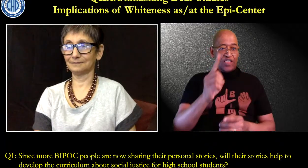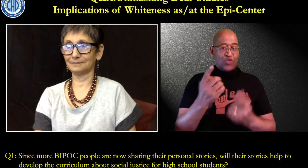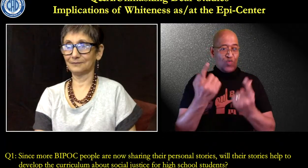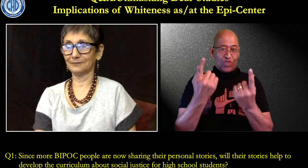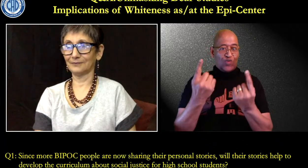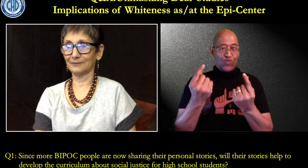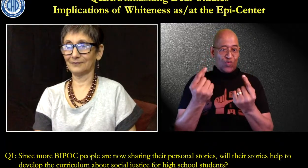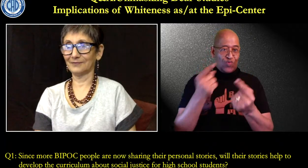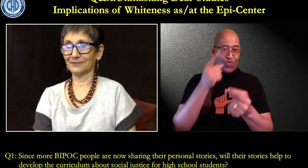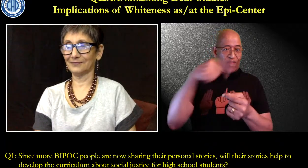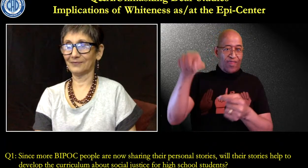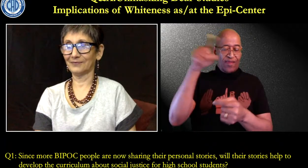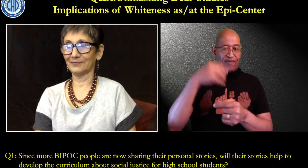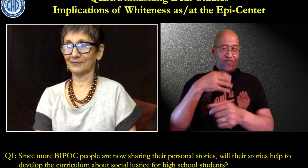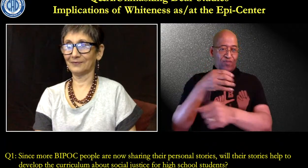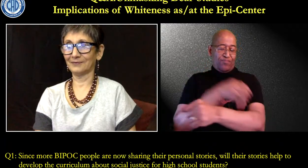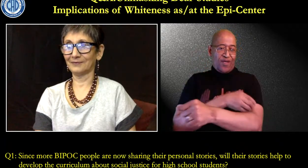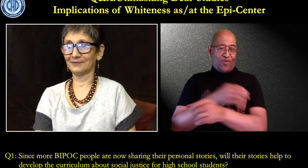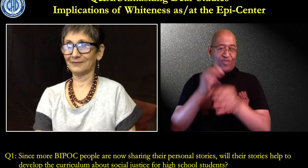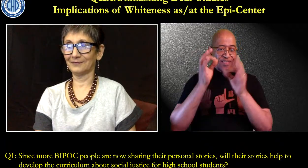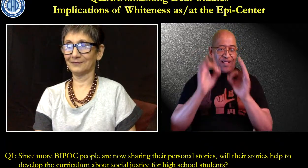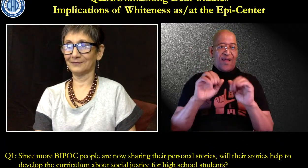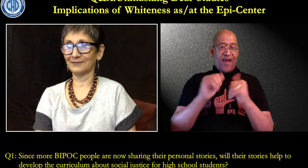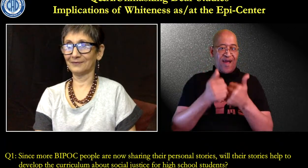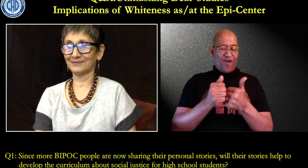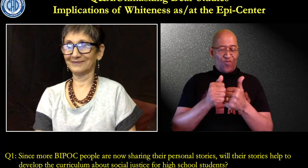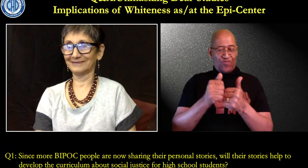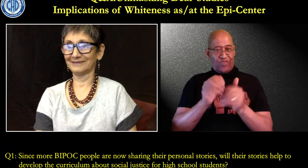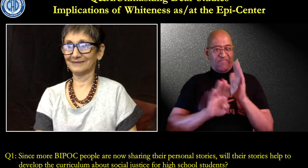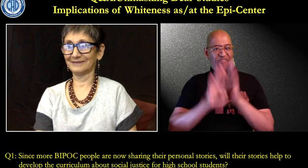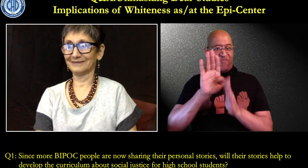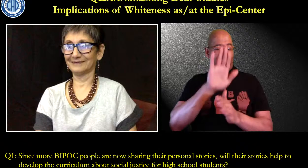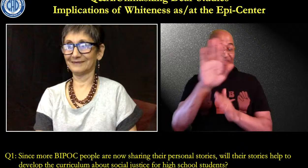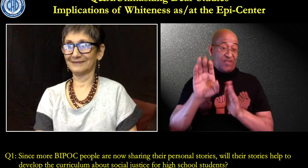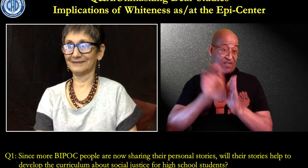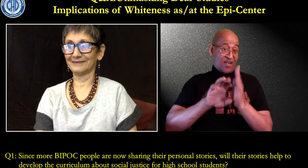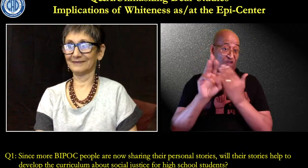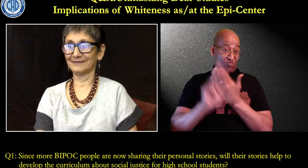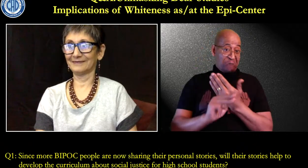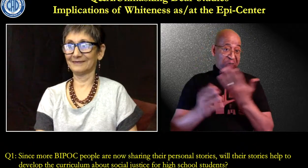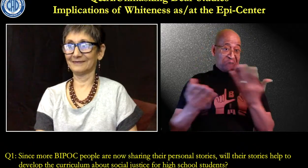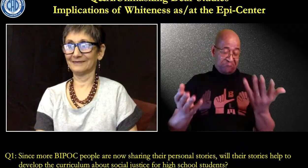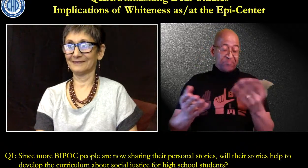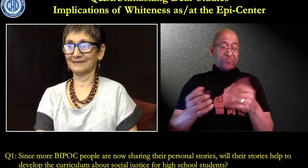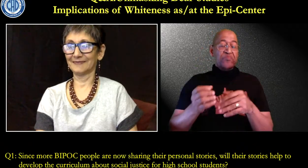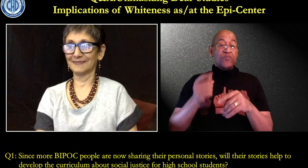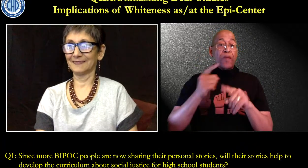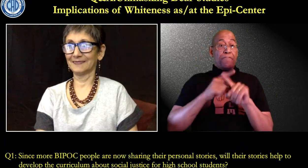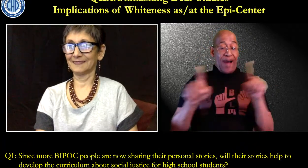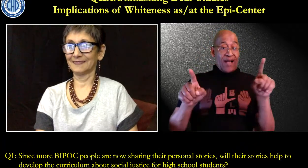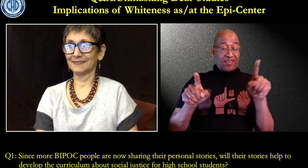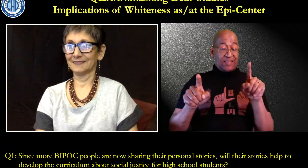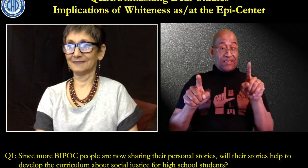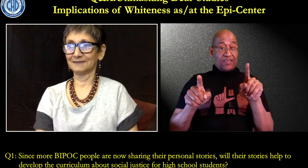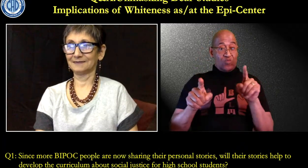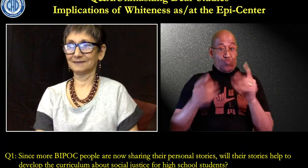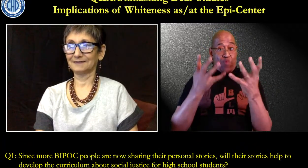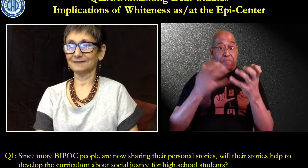it's not them necessarily, the State Department of California, that has the power to decide how to develop that